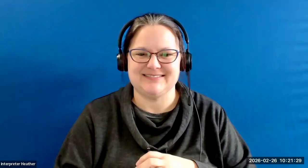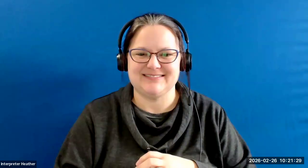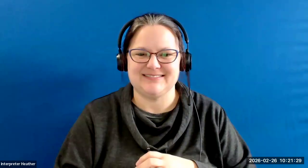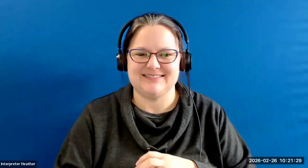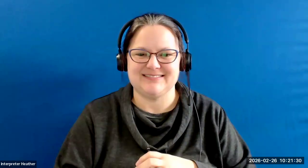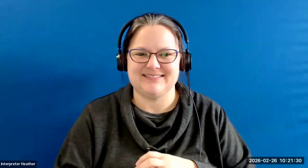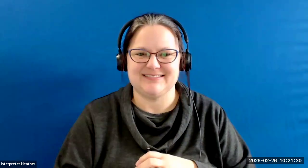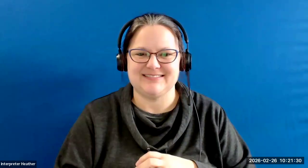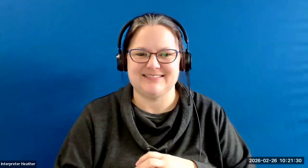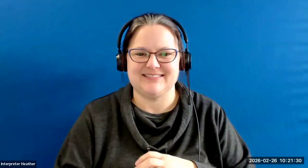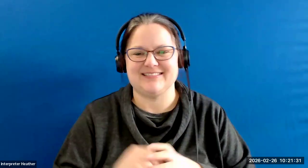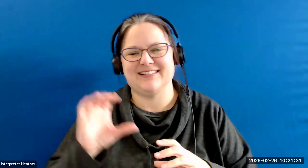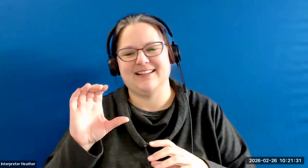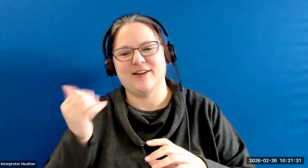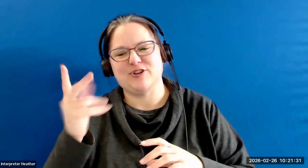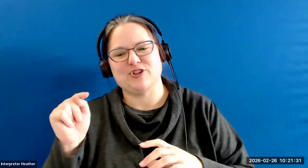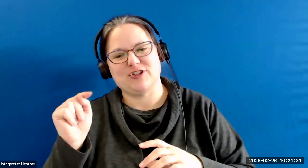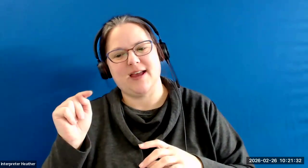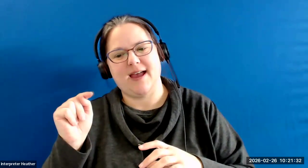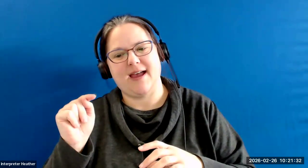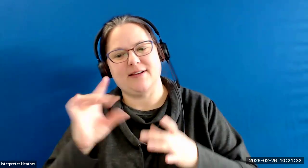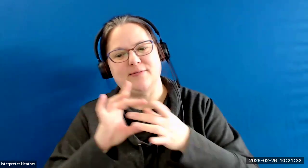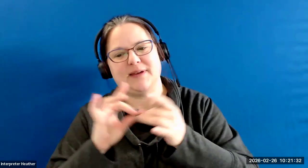Okay. We have a chat